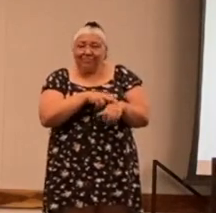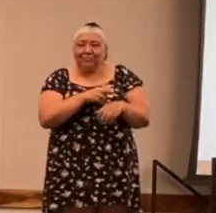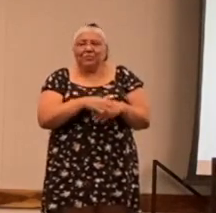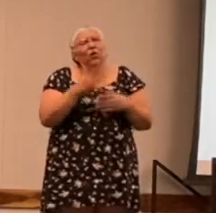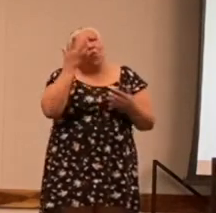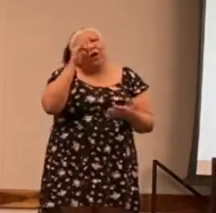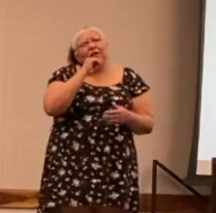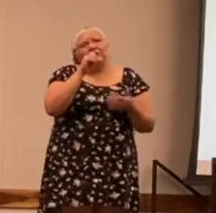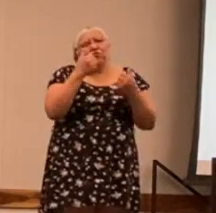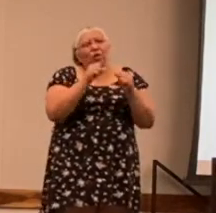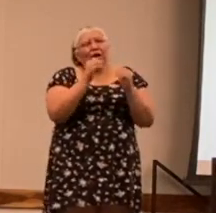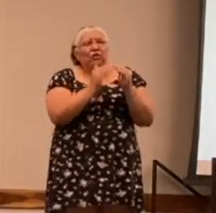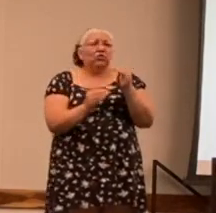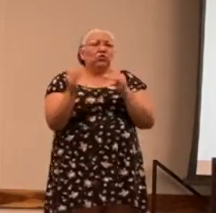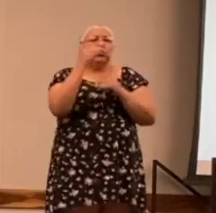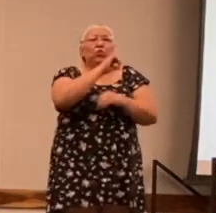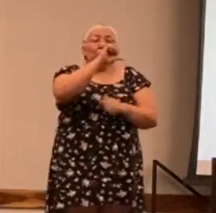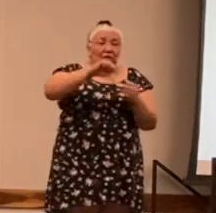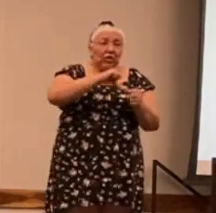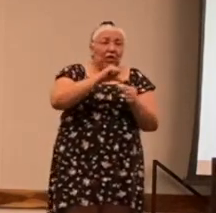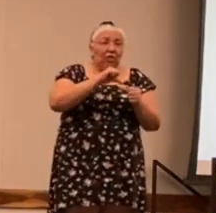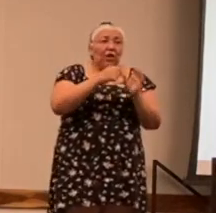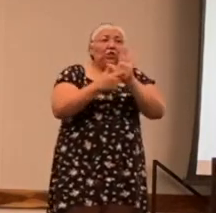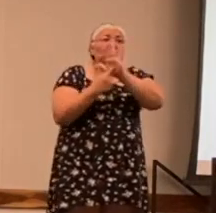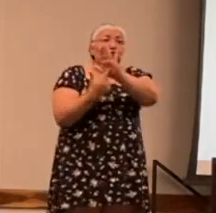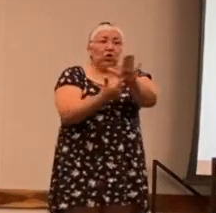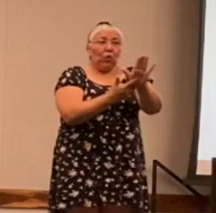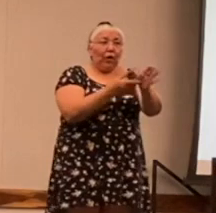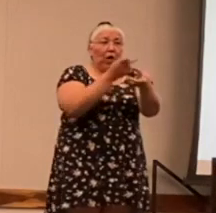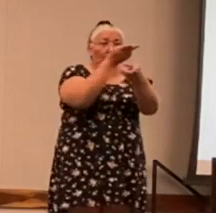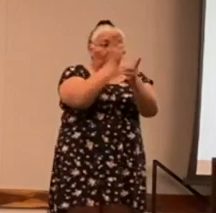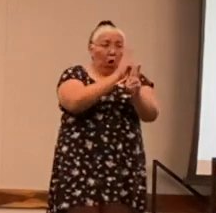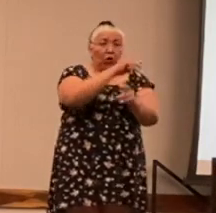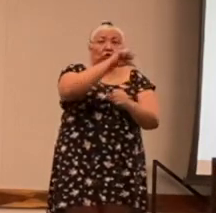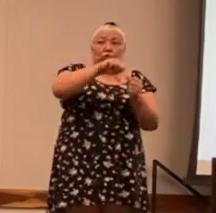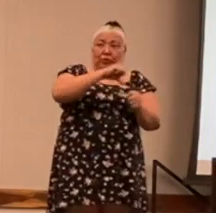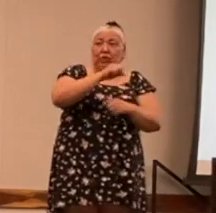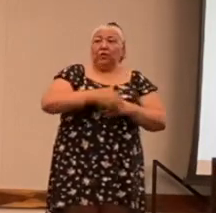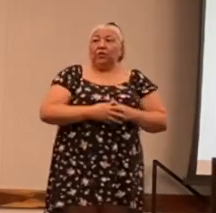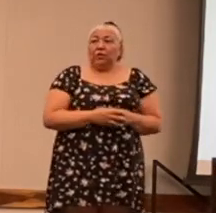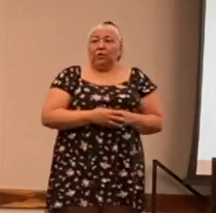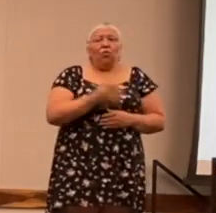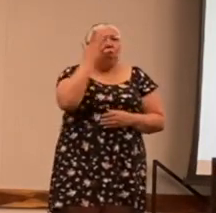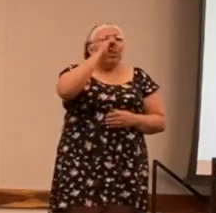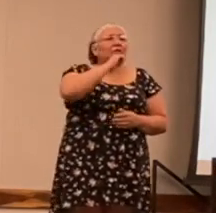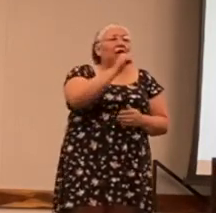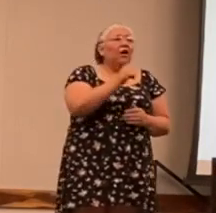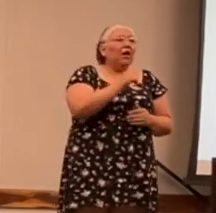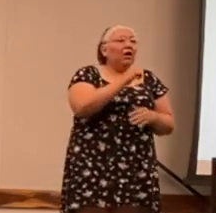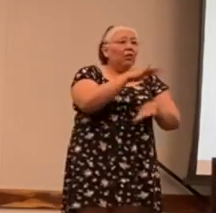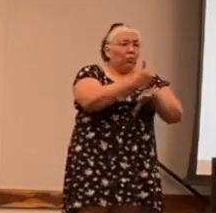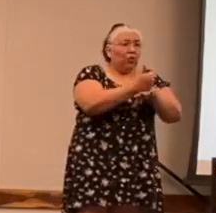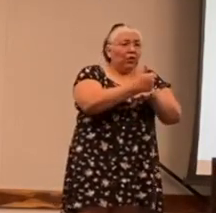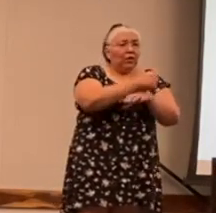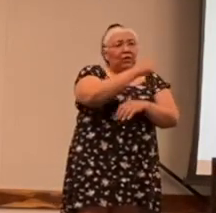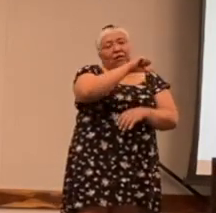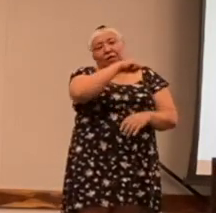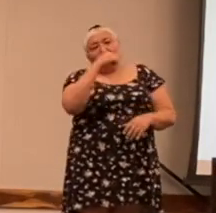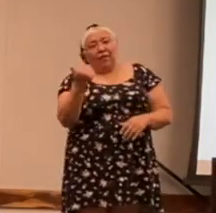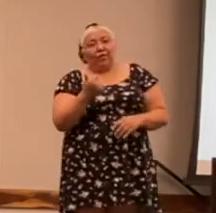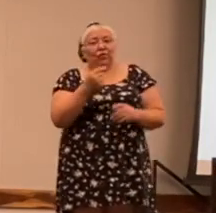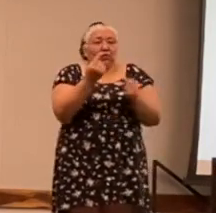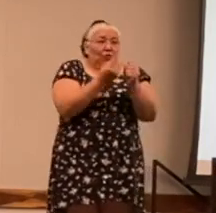Why not try to outdo one another in showing honor to each other? Why don't we try to put others